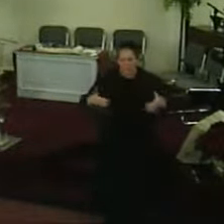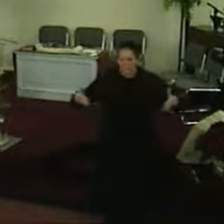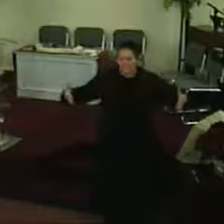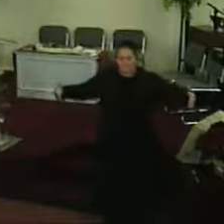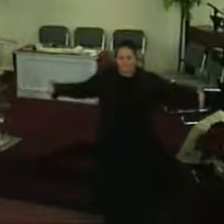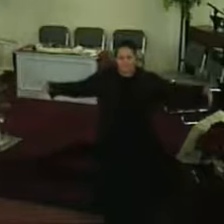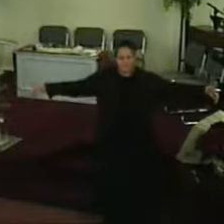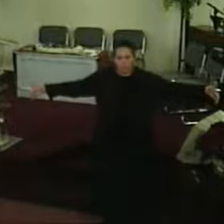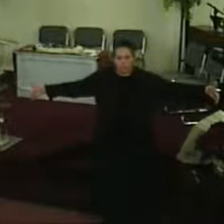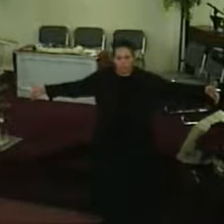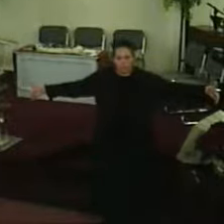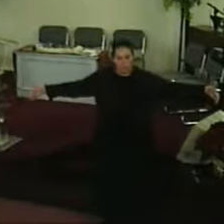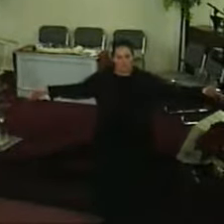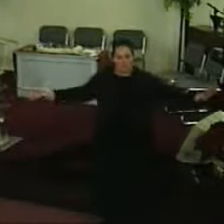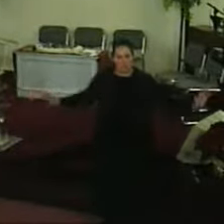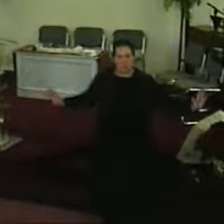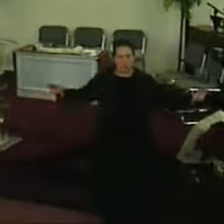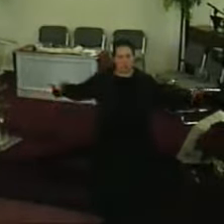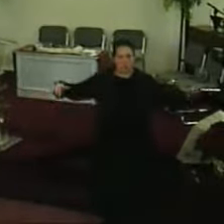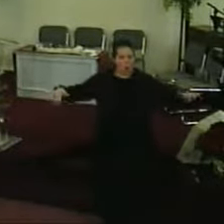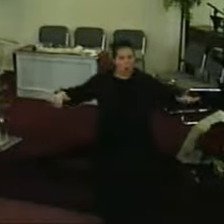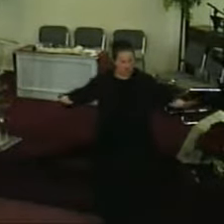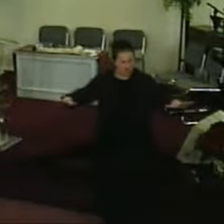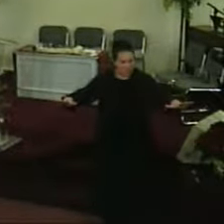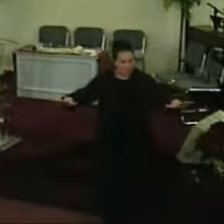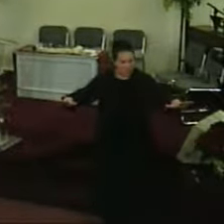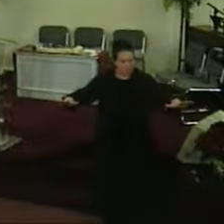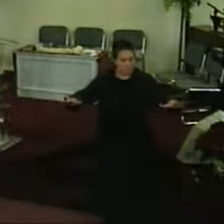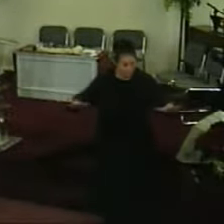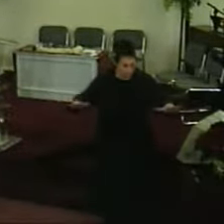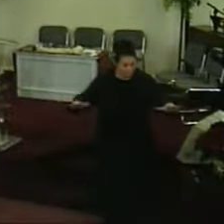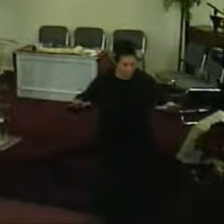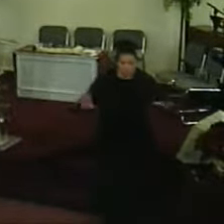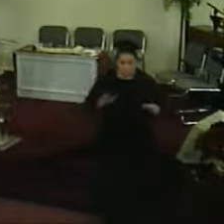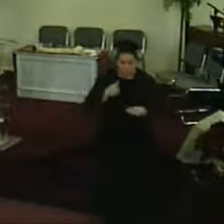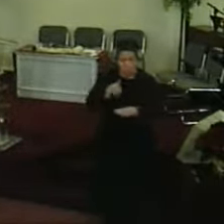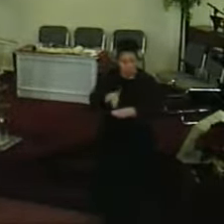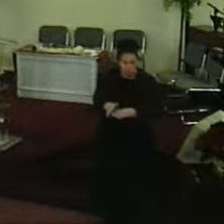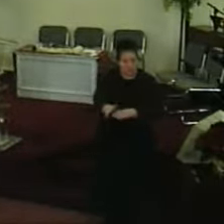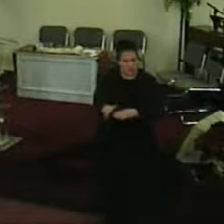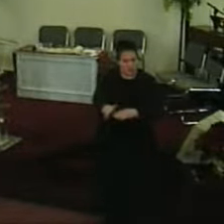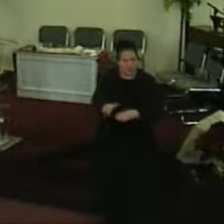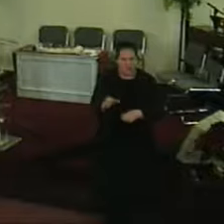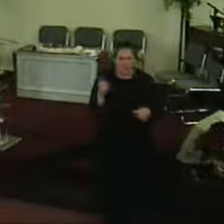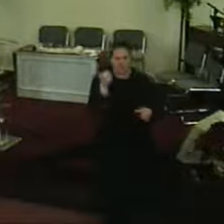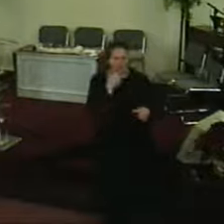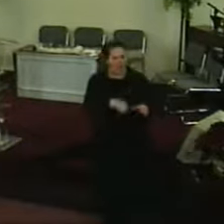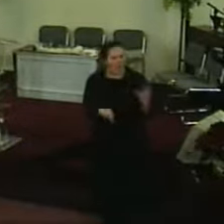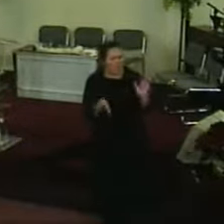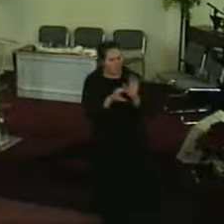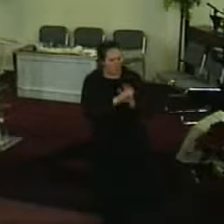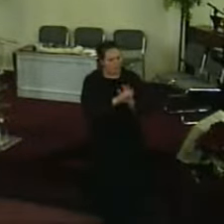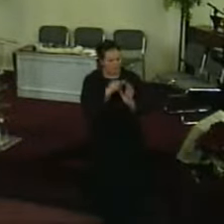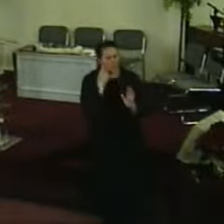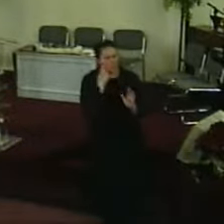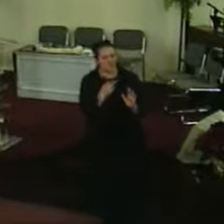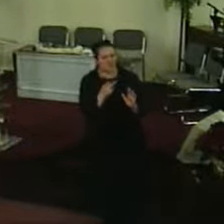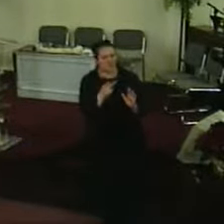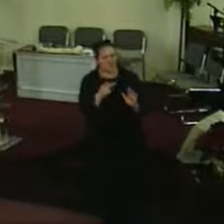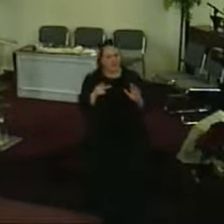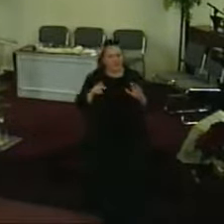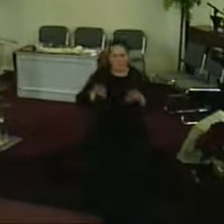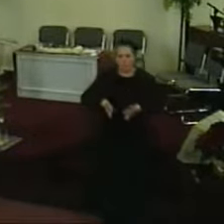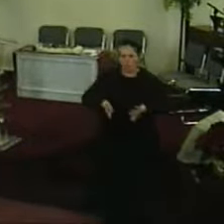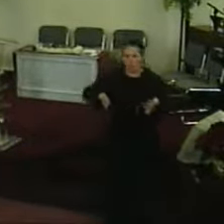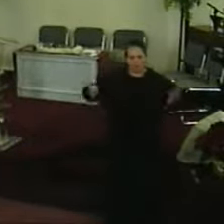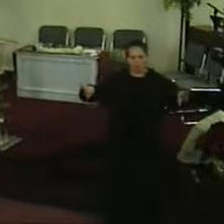Now, how far, you know, every picture we've ever seen of the parting of the water, the water's about as wide